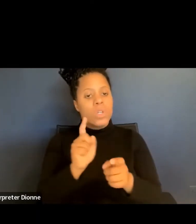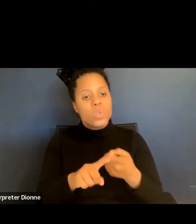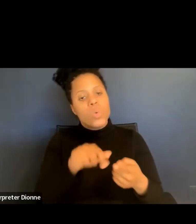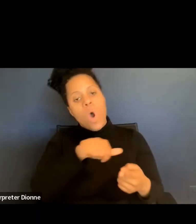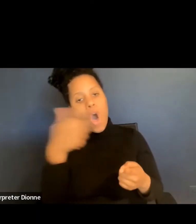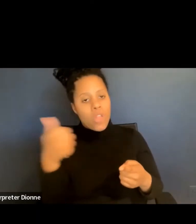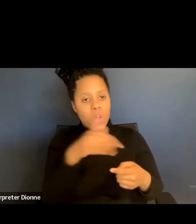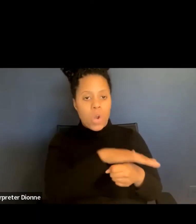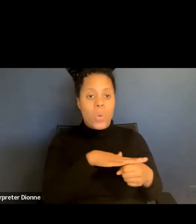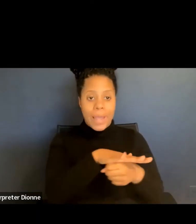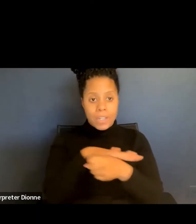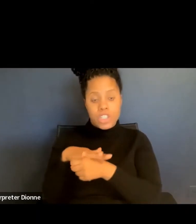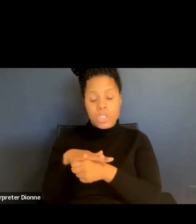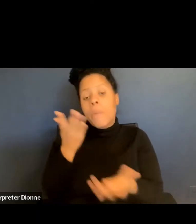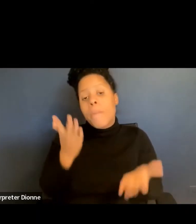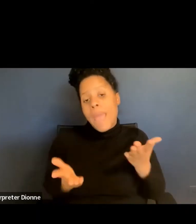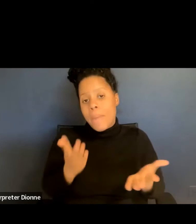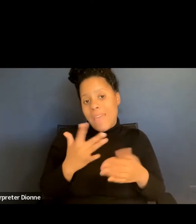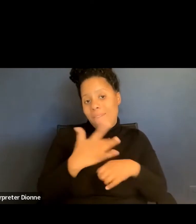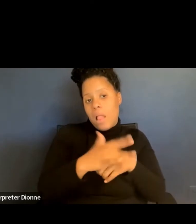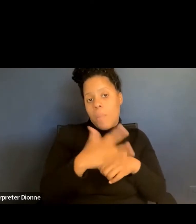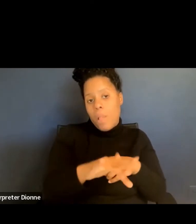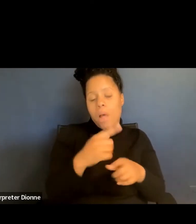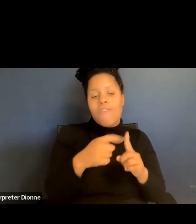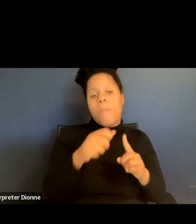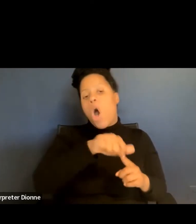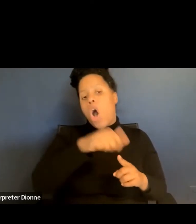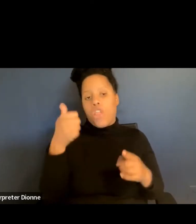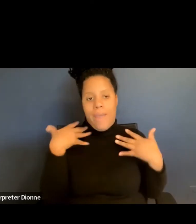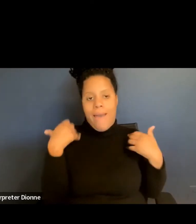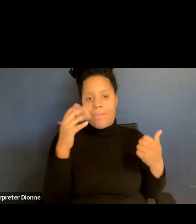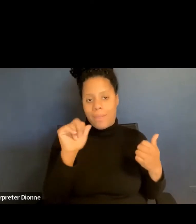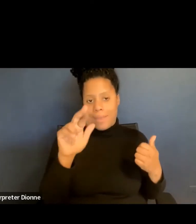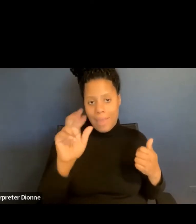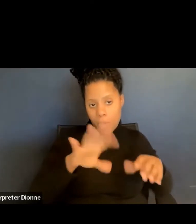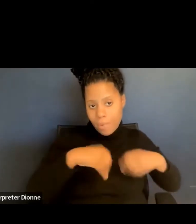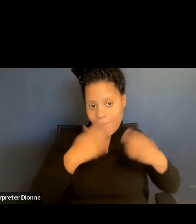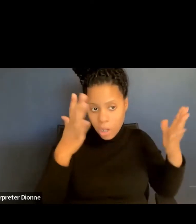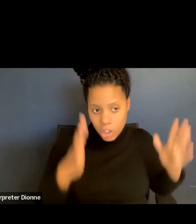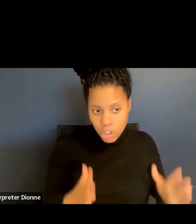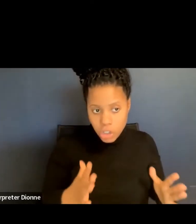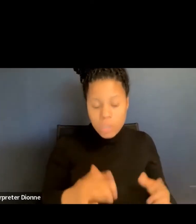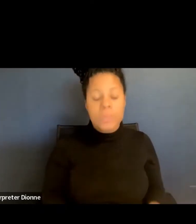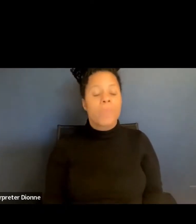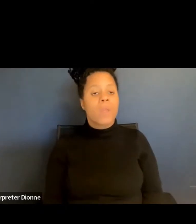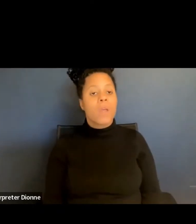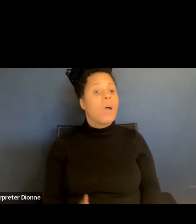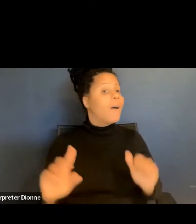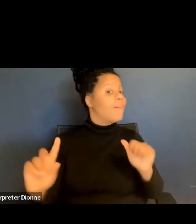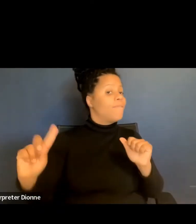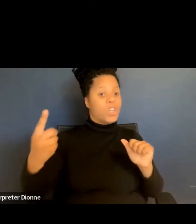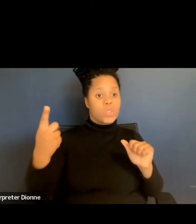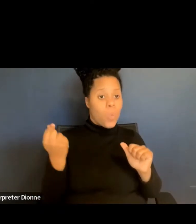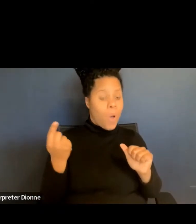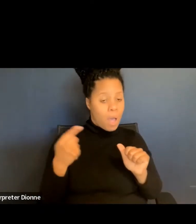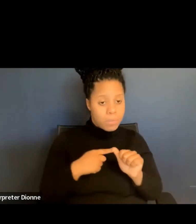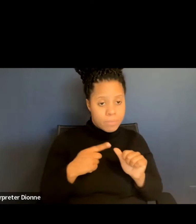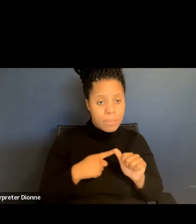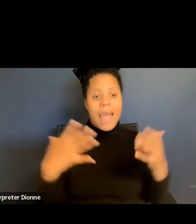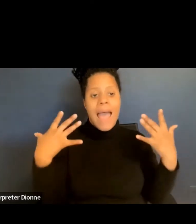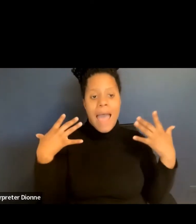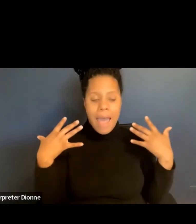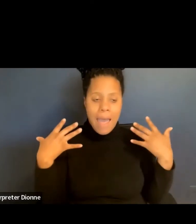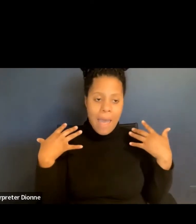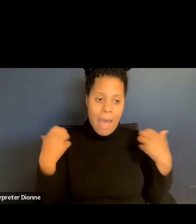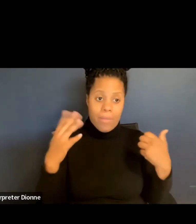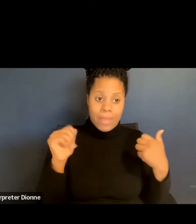other healthcare providers. So first, vaccines. Vaccines are available to all health centers to order.